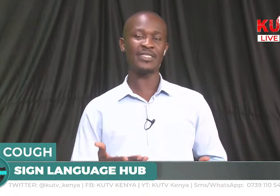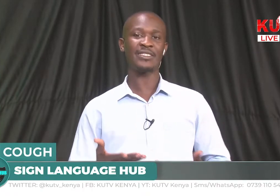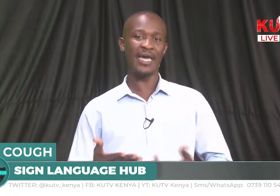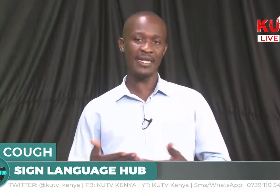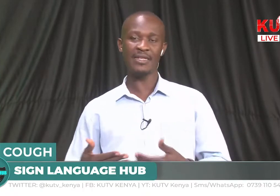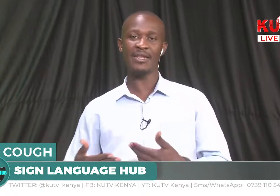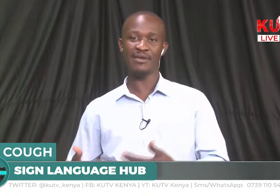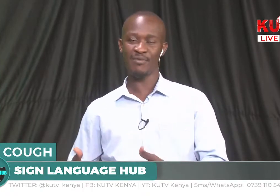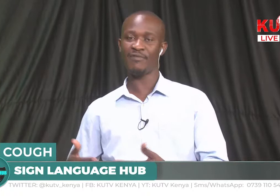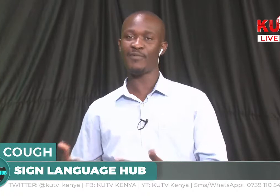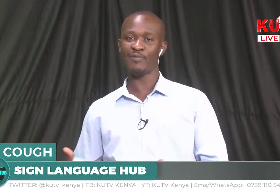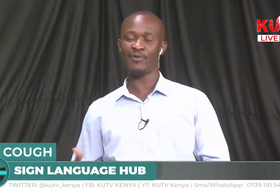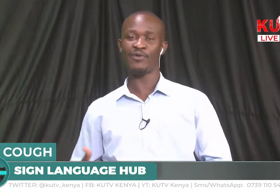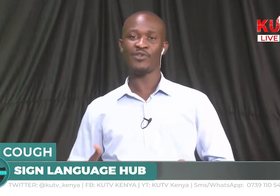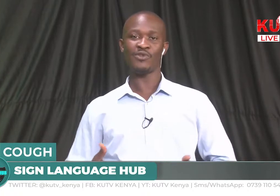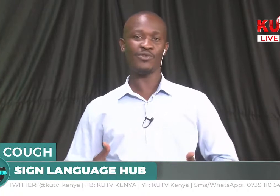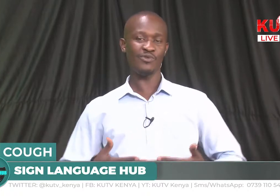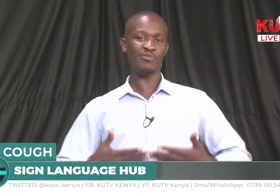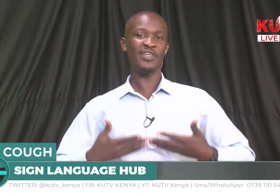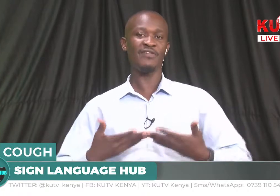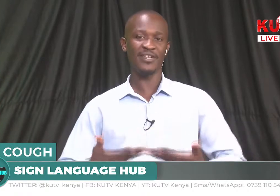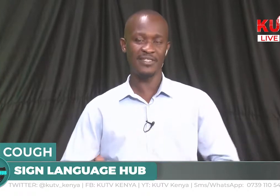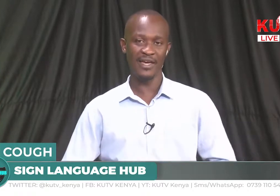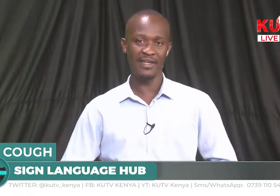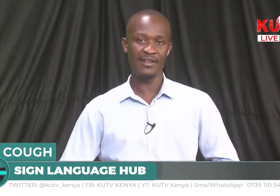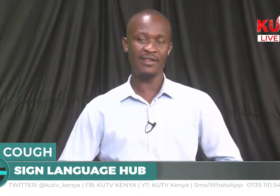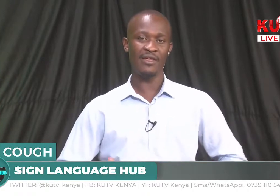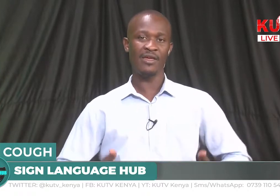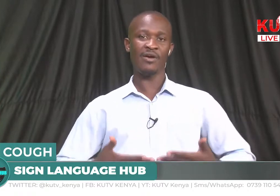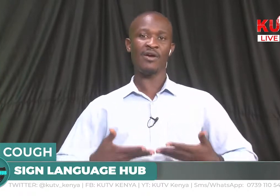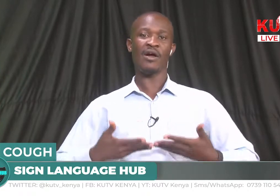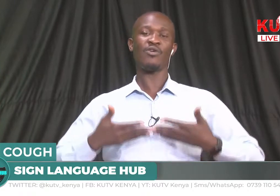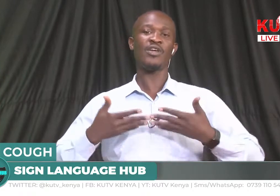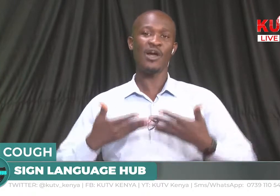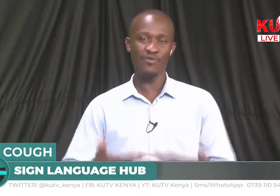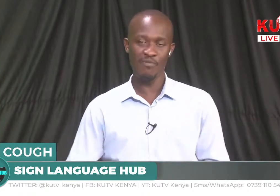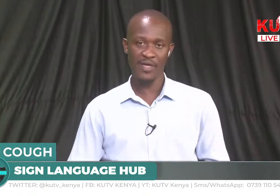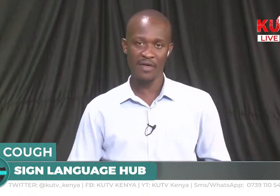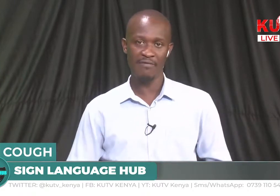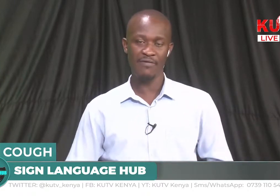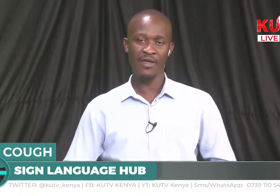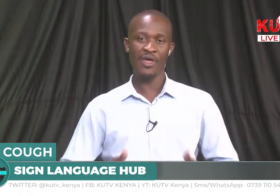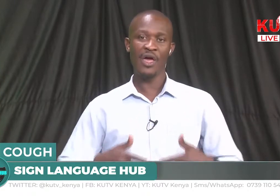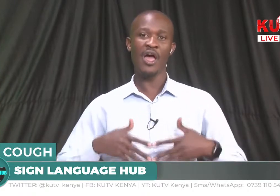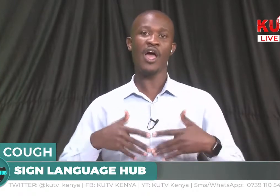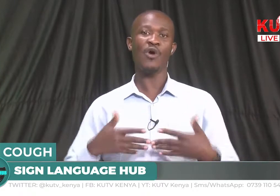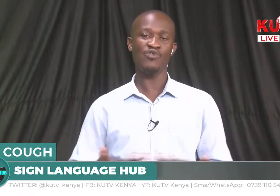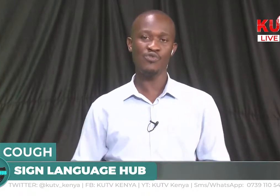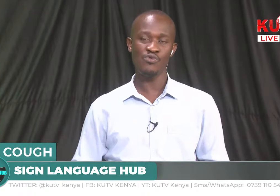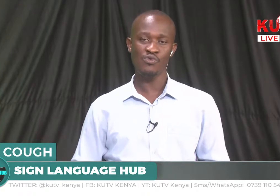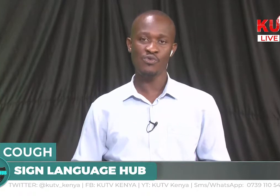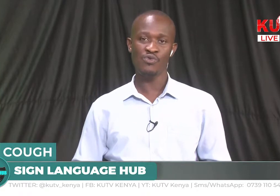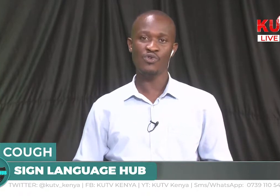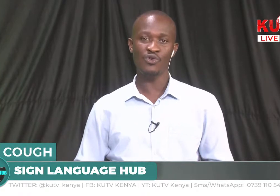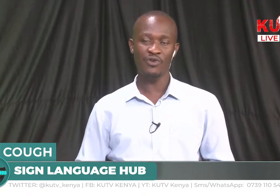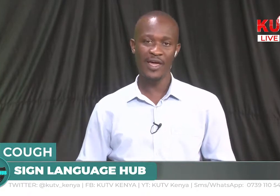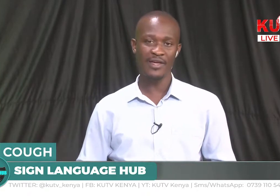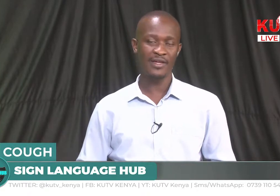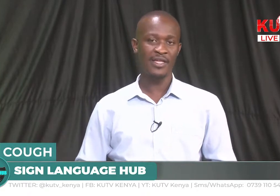sign name of people. You'll be given a sign according to how you behave, how you look like,